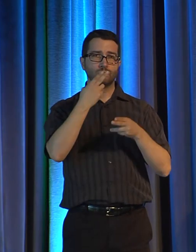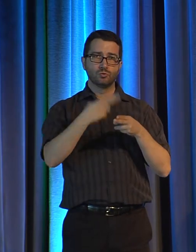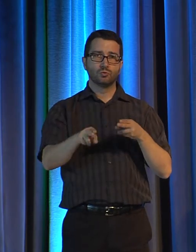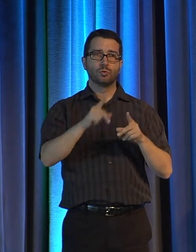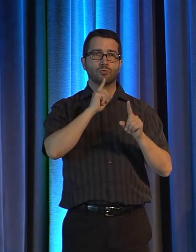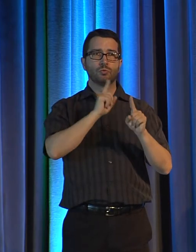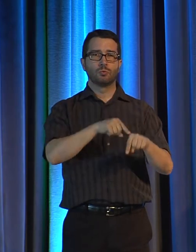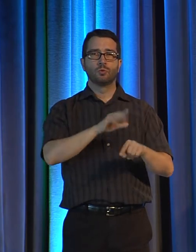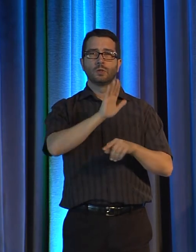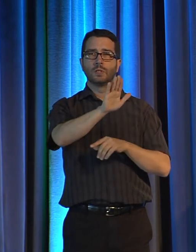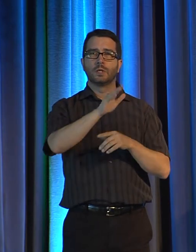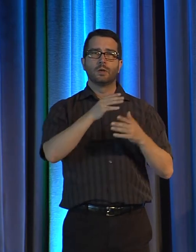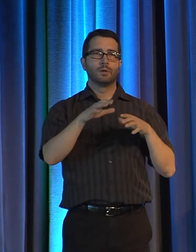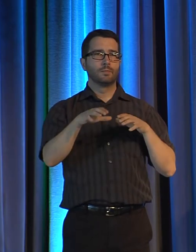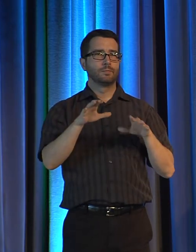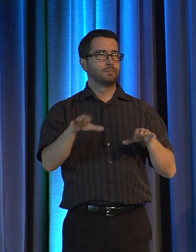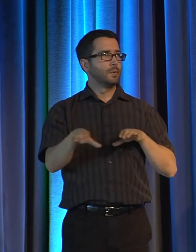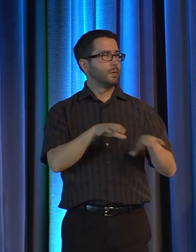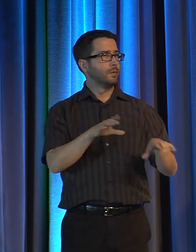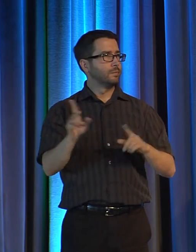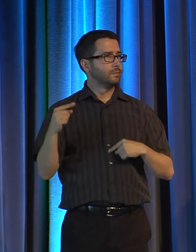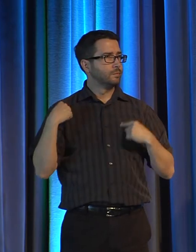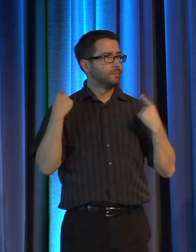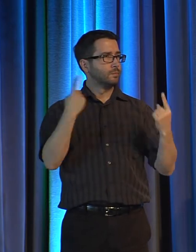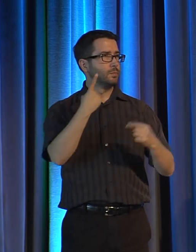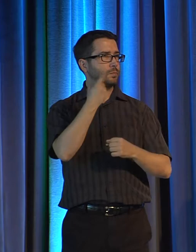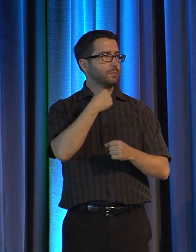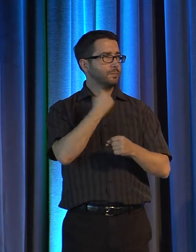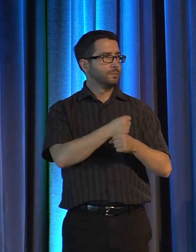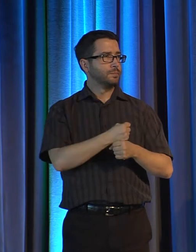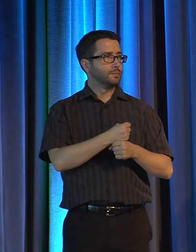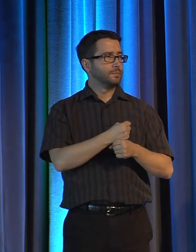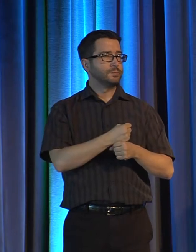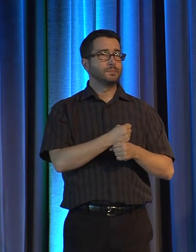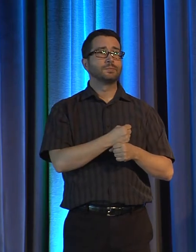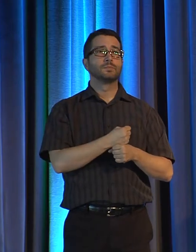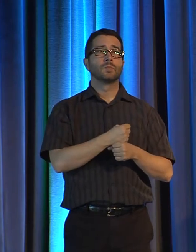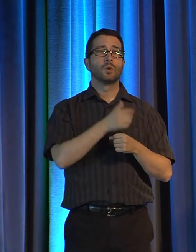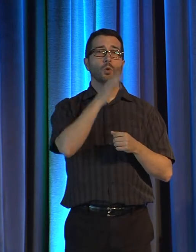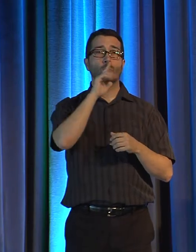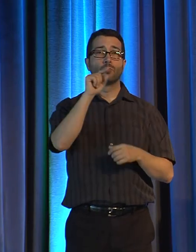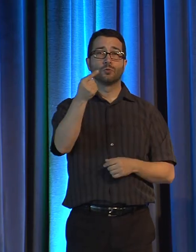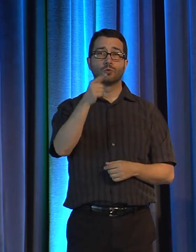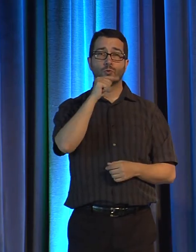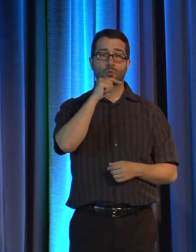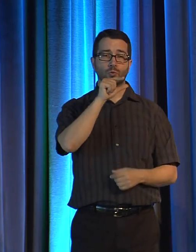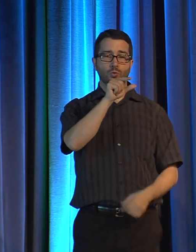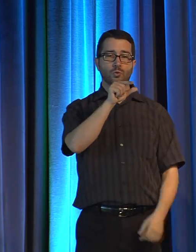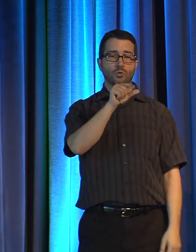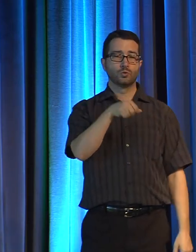on their committee's activities over the past year. Leading us off will be George Unsworth.